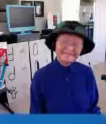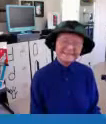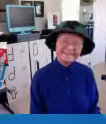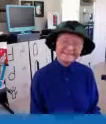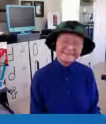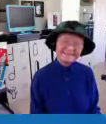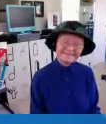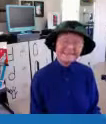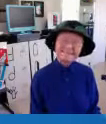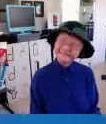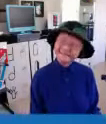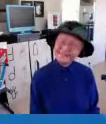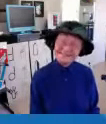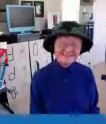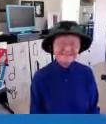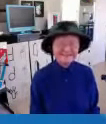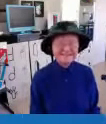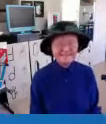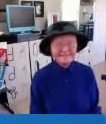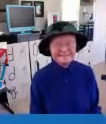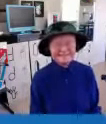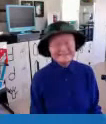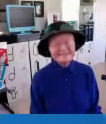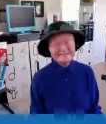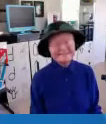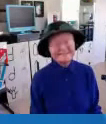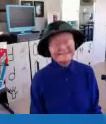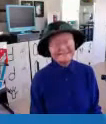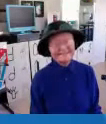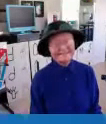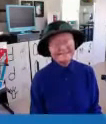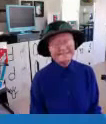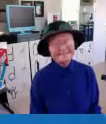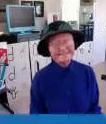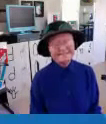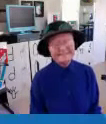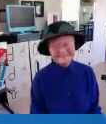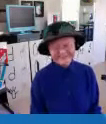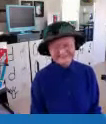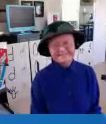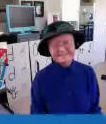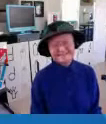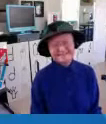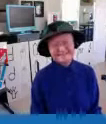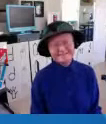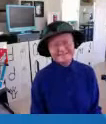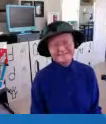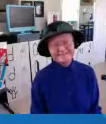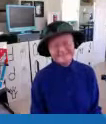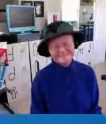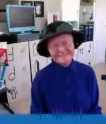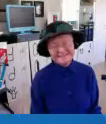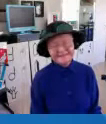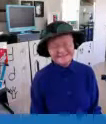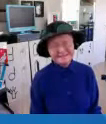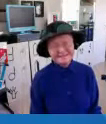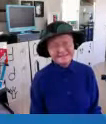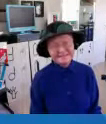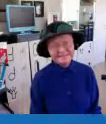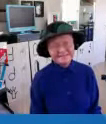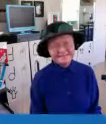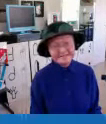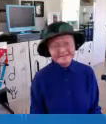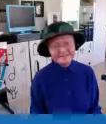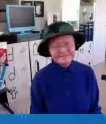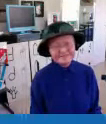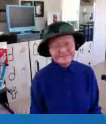knuckles are extended. Actually, there's going to be more material, more information, more detailed in the actual database, but this just, you know, to show